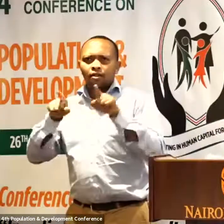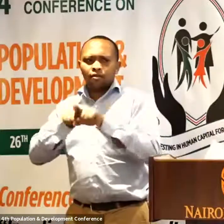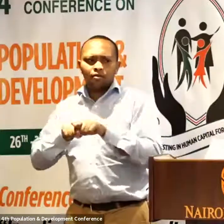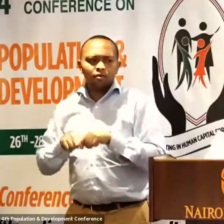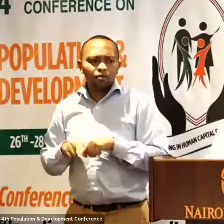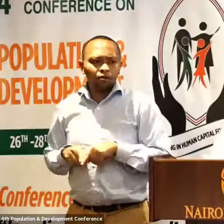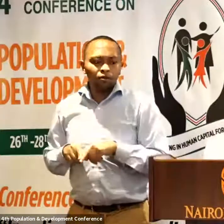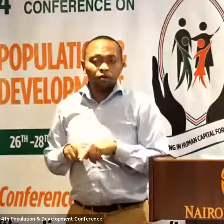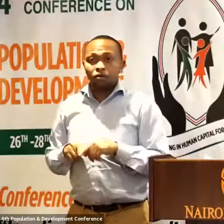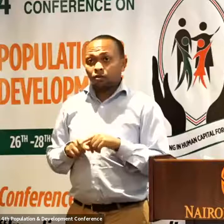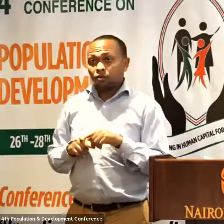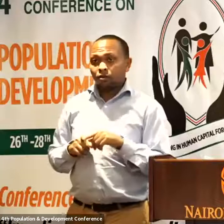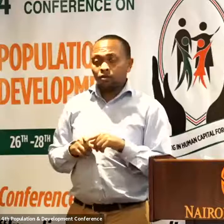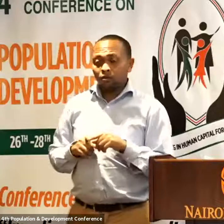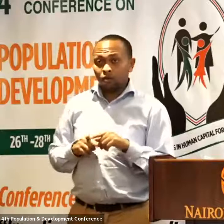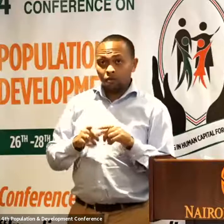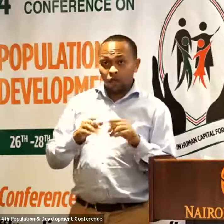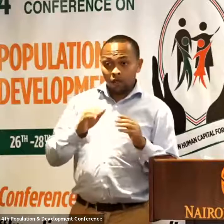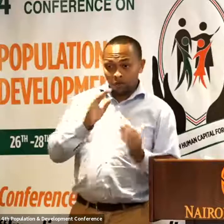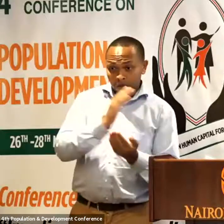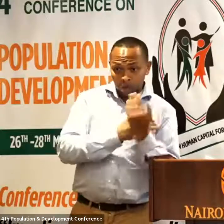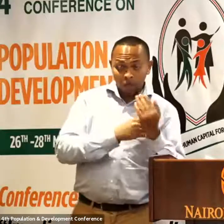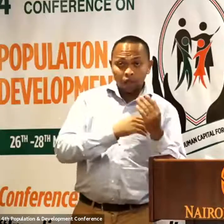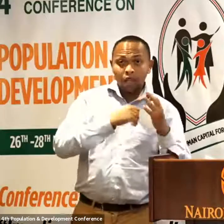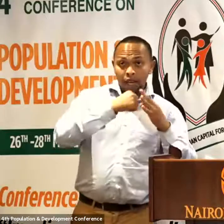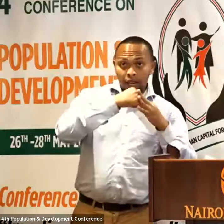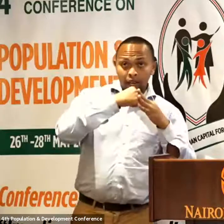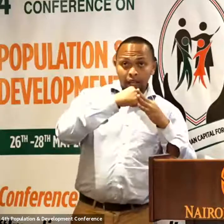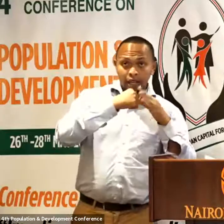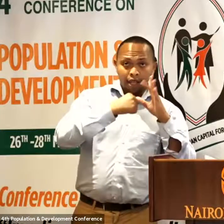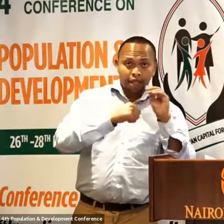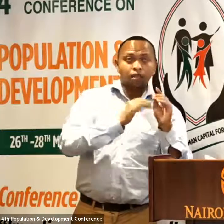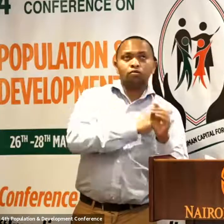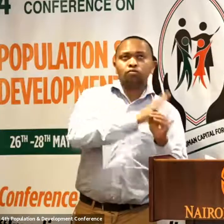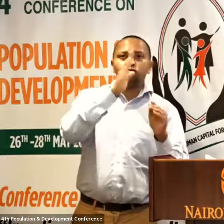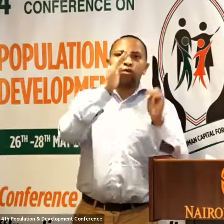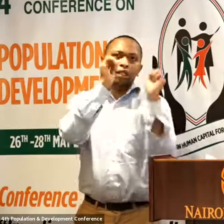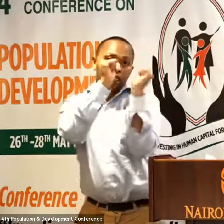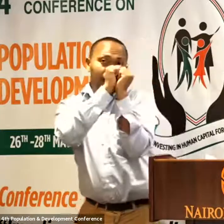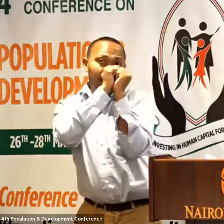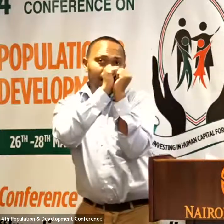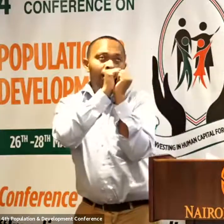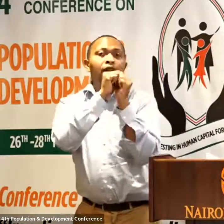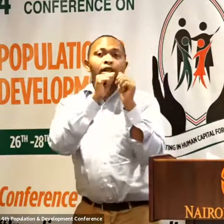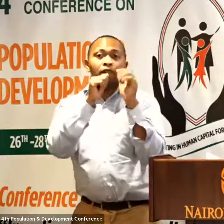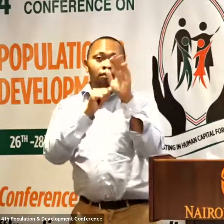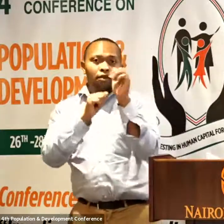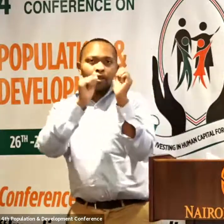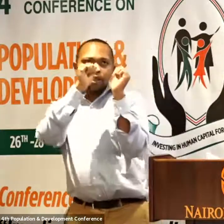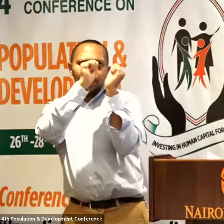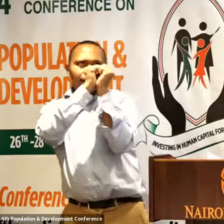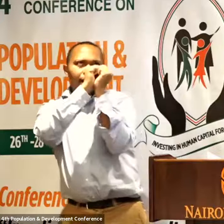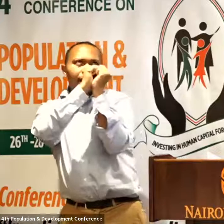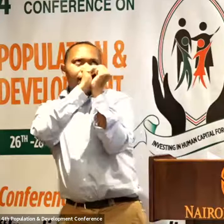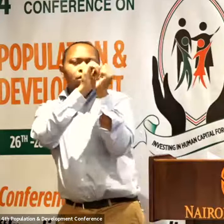then that will take us from 8:30 to 10 o'clock, and then we'll have from 10 to